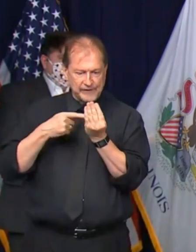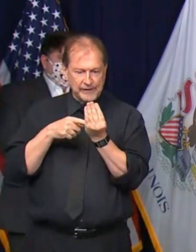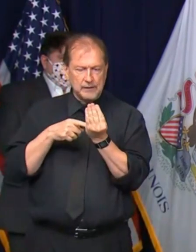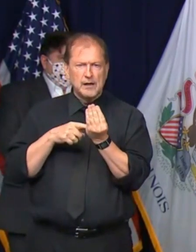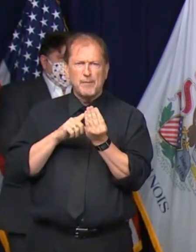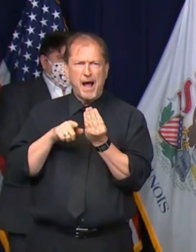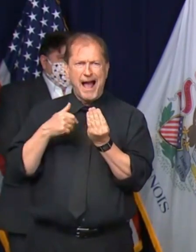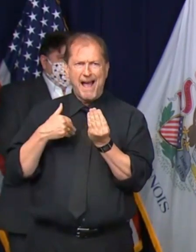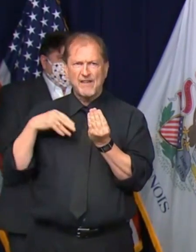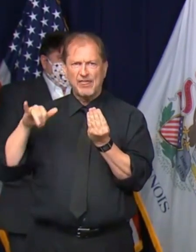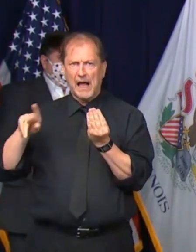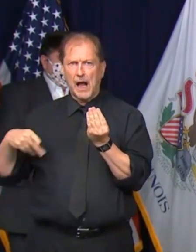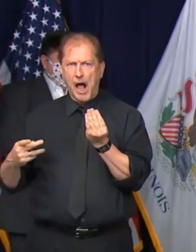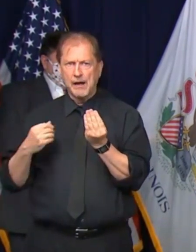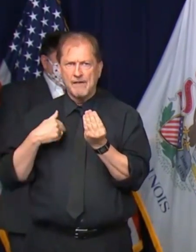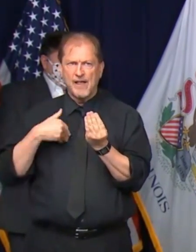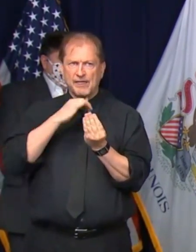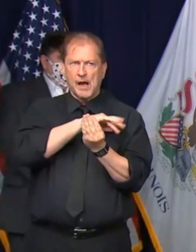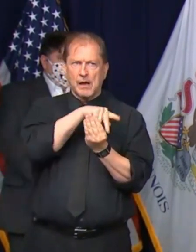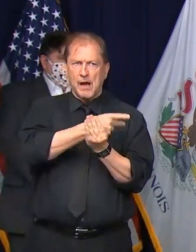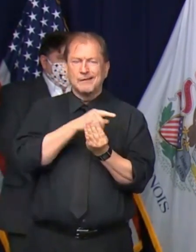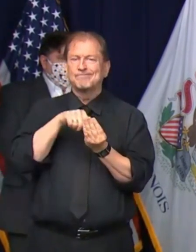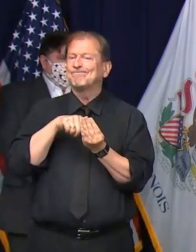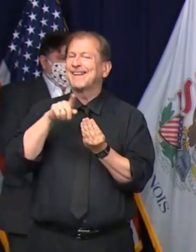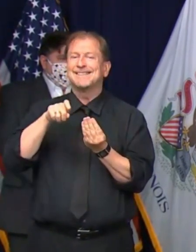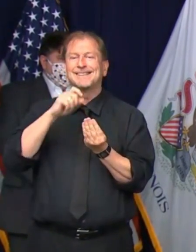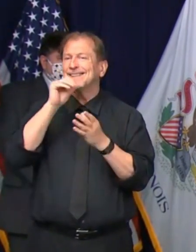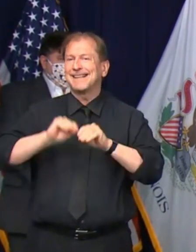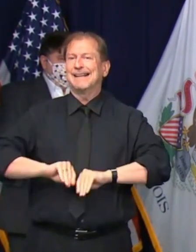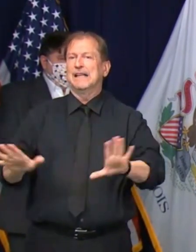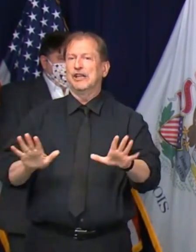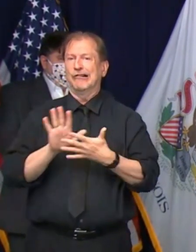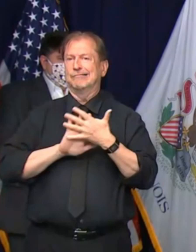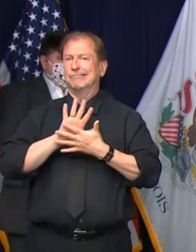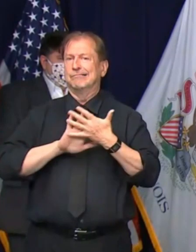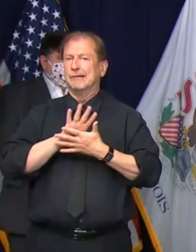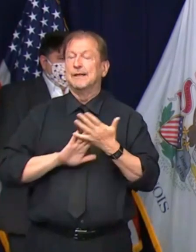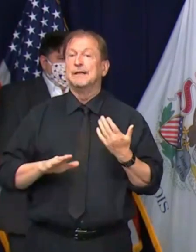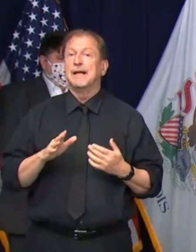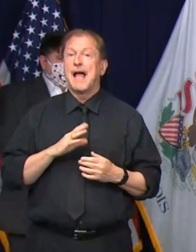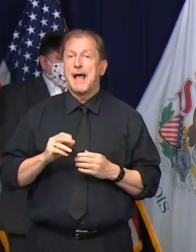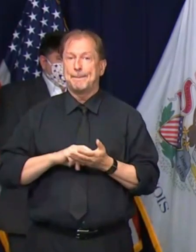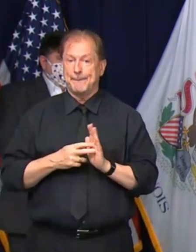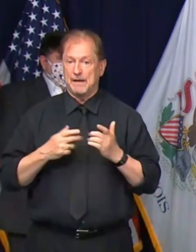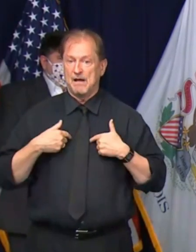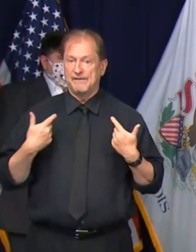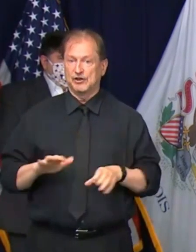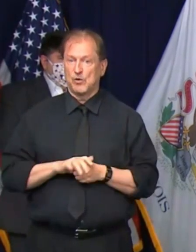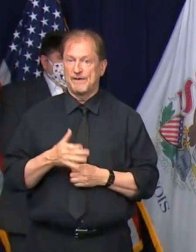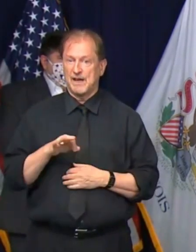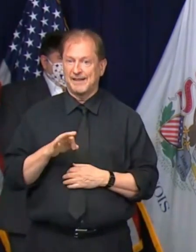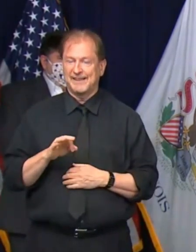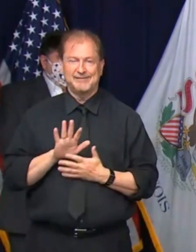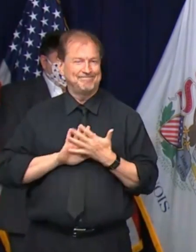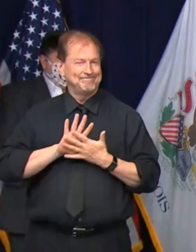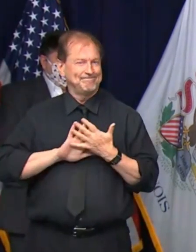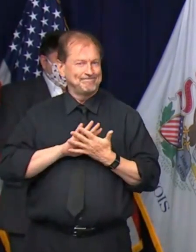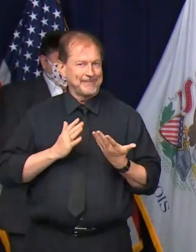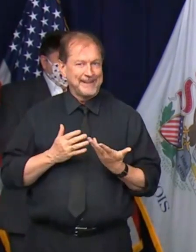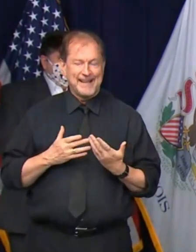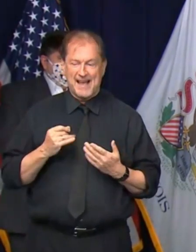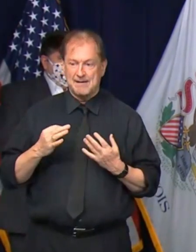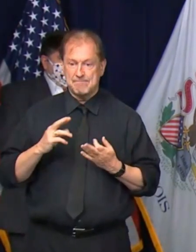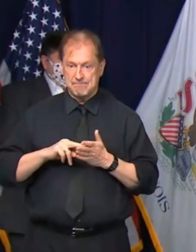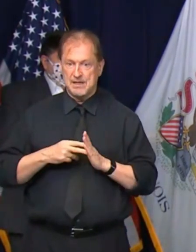antibody would then portend immunity, and if it does portend immunity, is it how long is